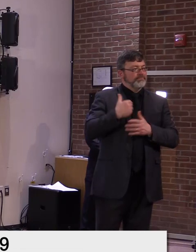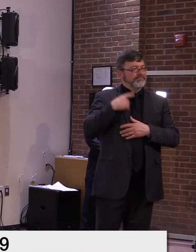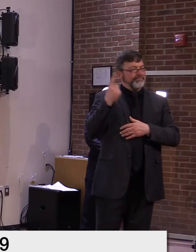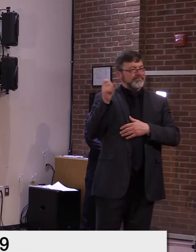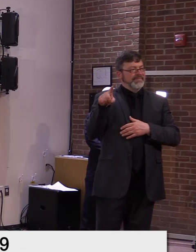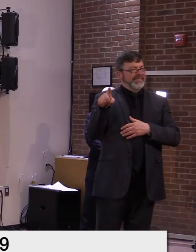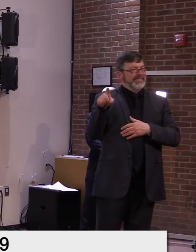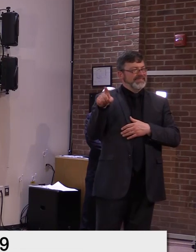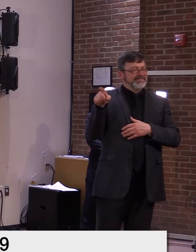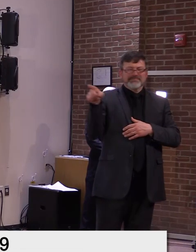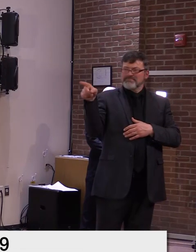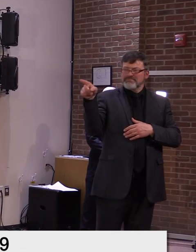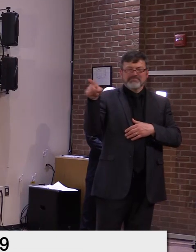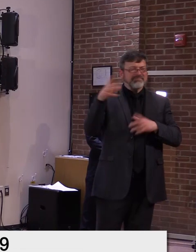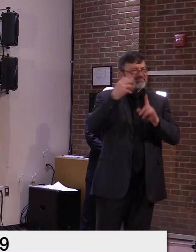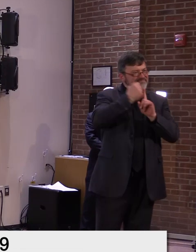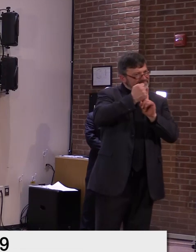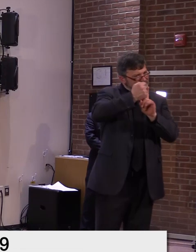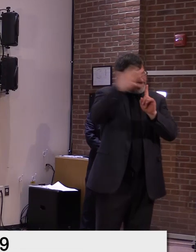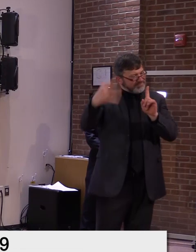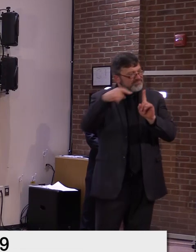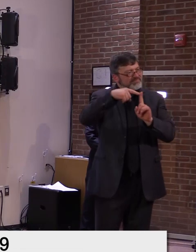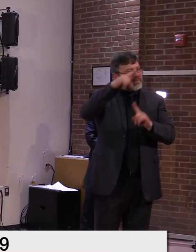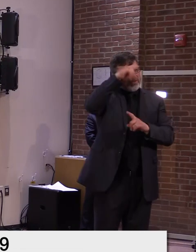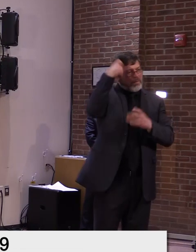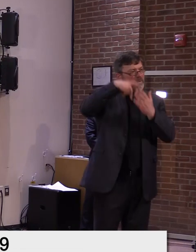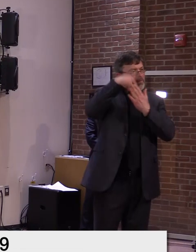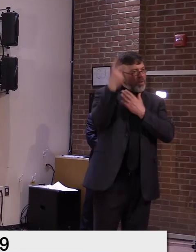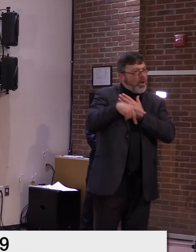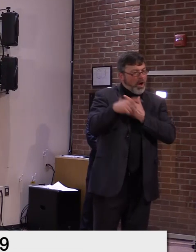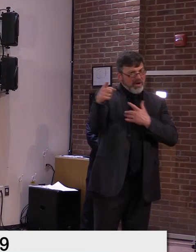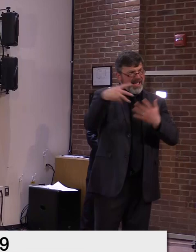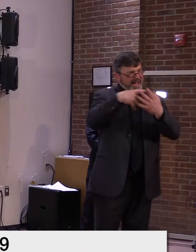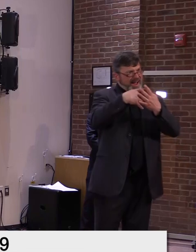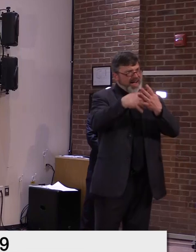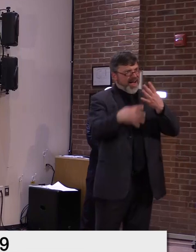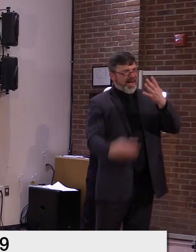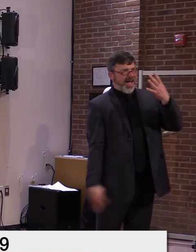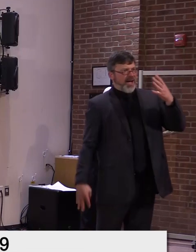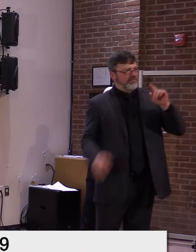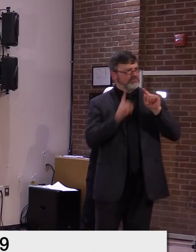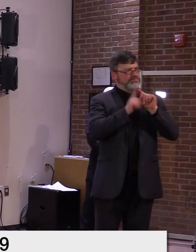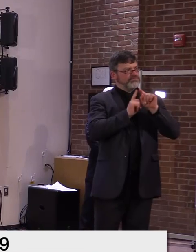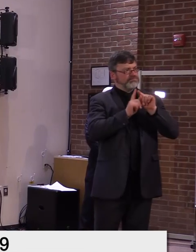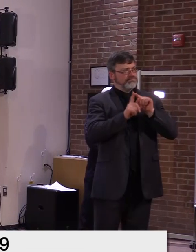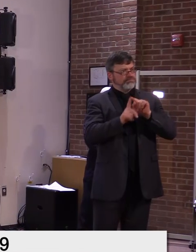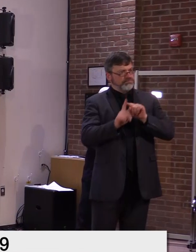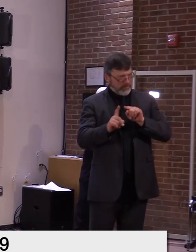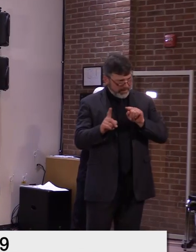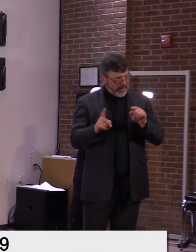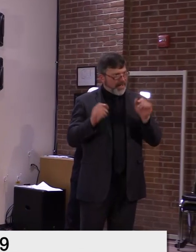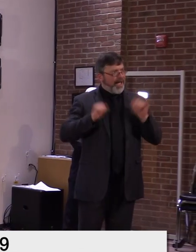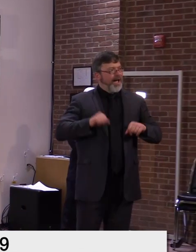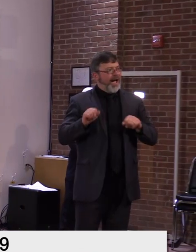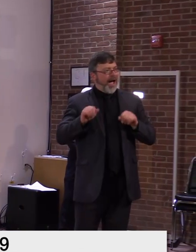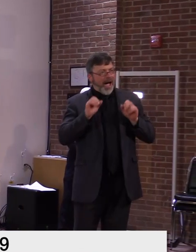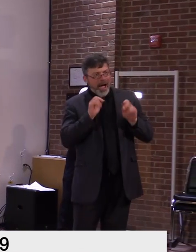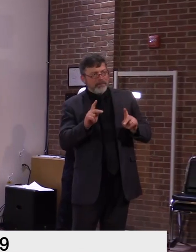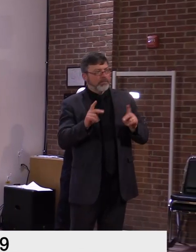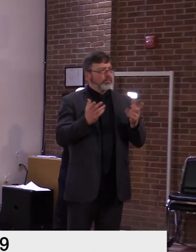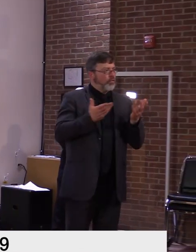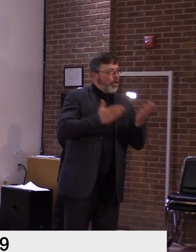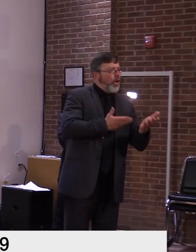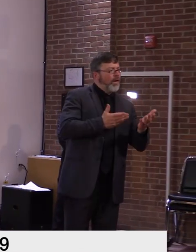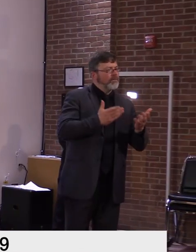programming. So there's a lot of opportunities here, a lot that's being offered, and a lot that's already in place. But how can you ensure that families will actually sign